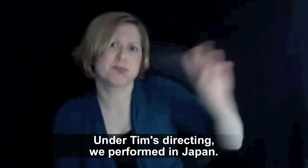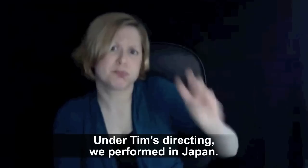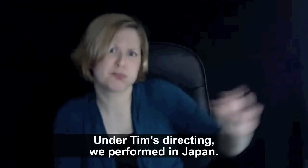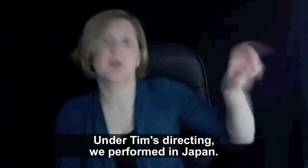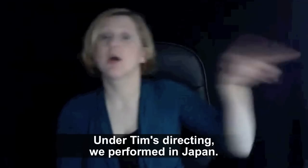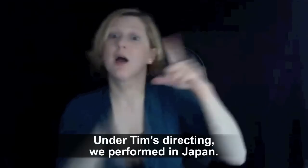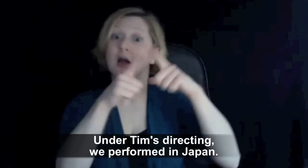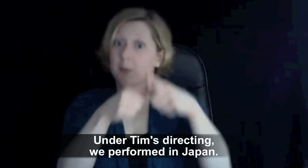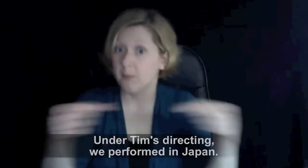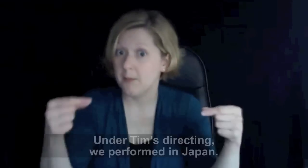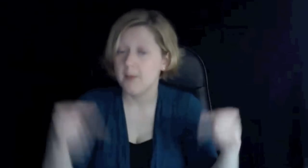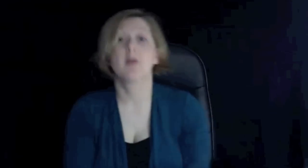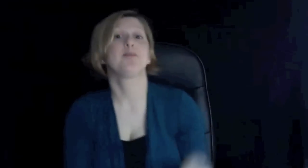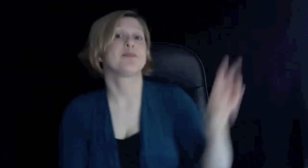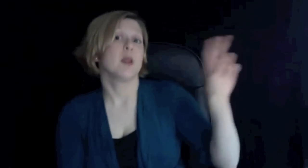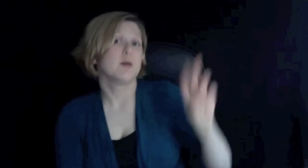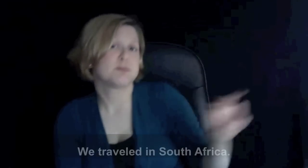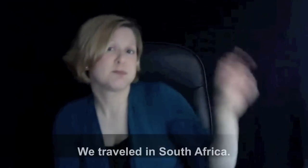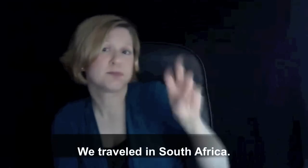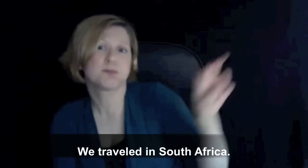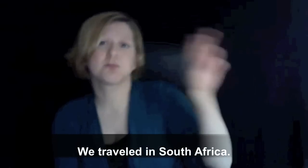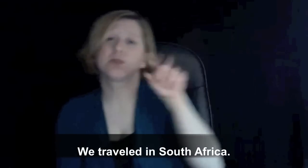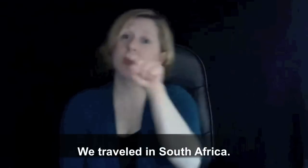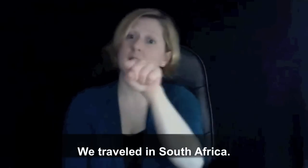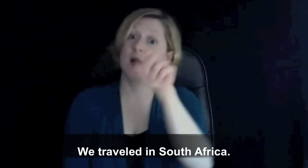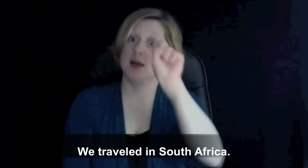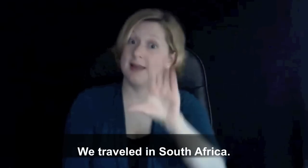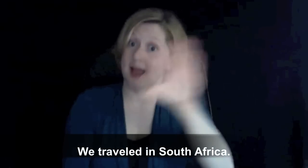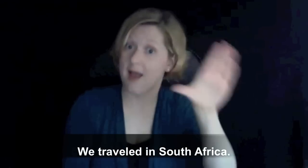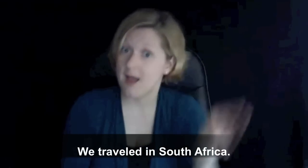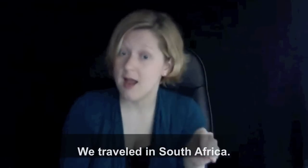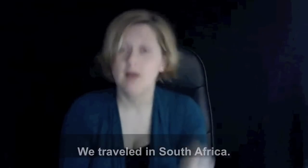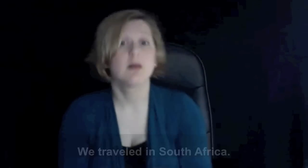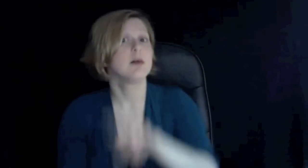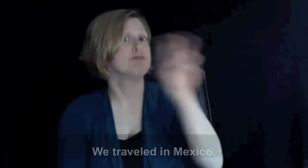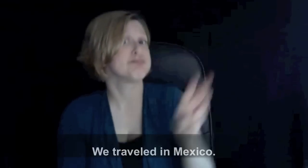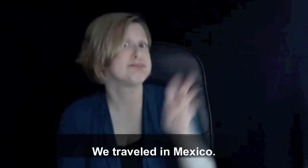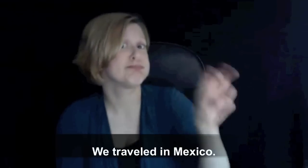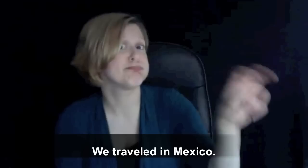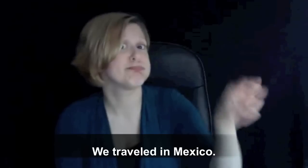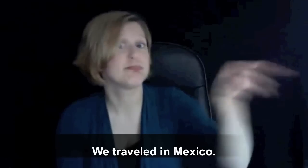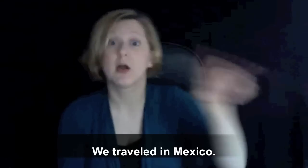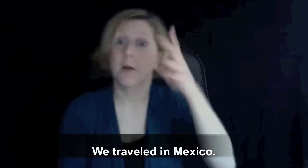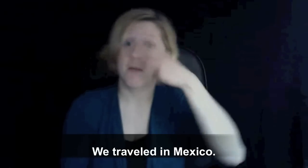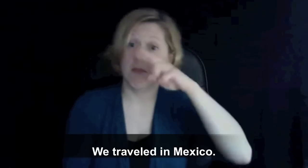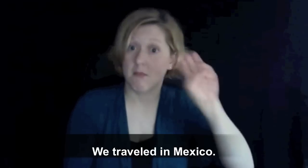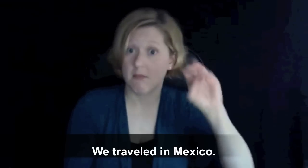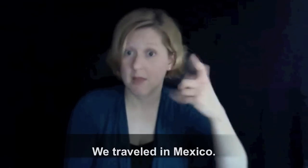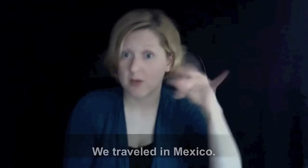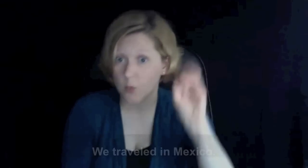in Japan. We travel in South Africa. We travel in